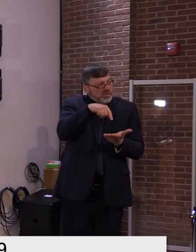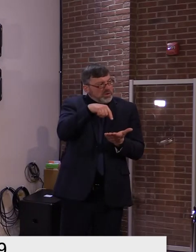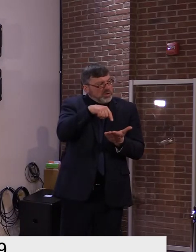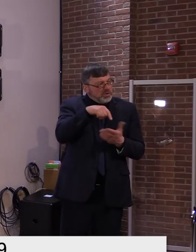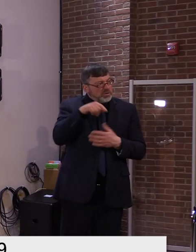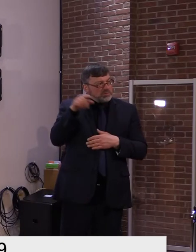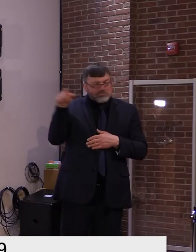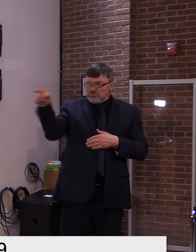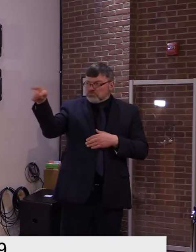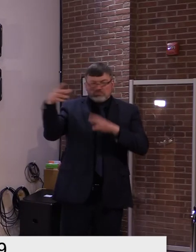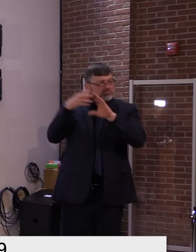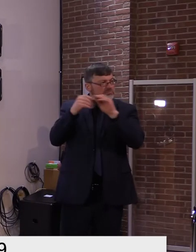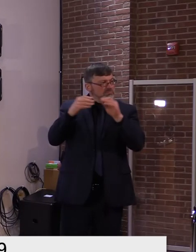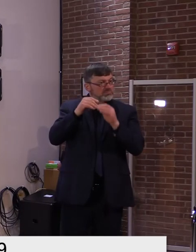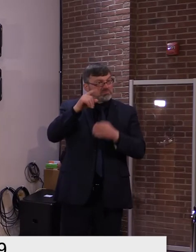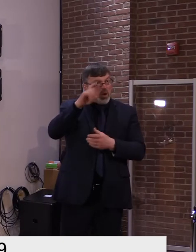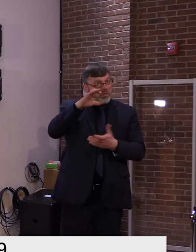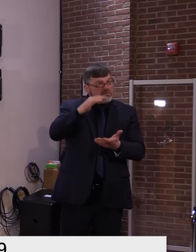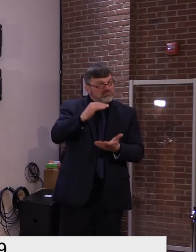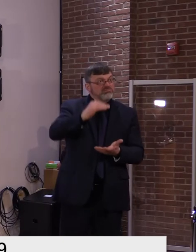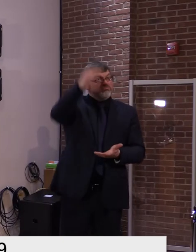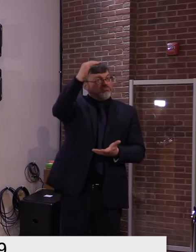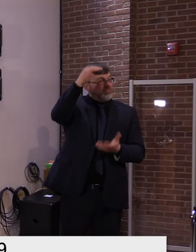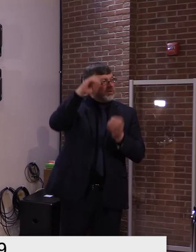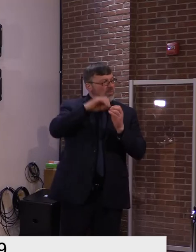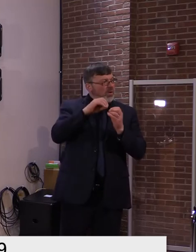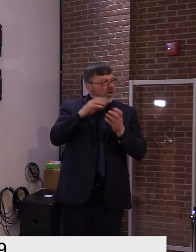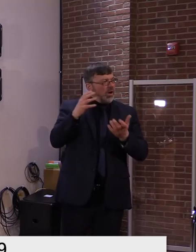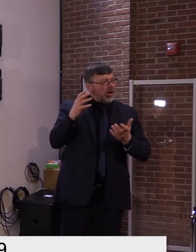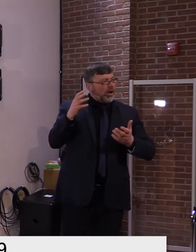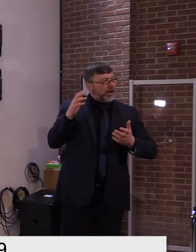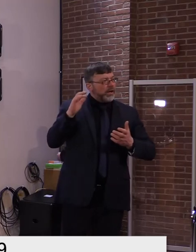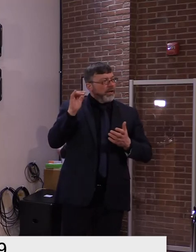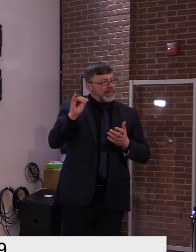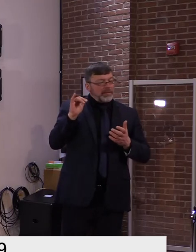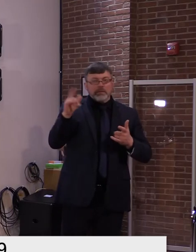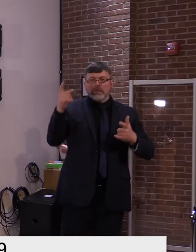many has the state received this week?